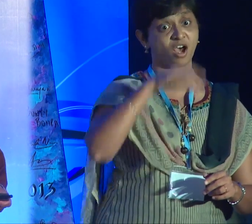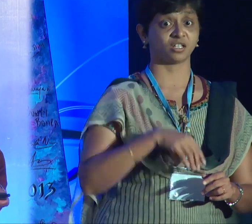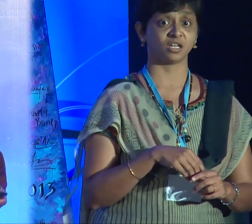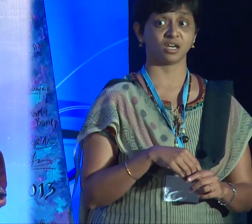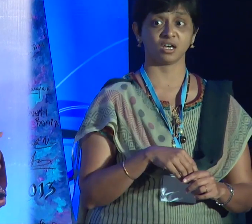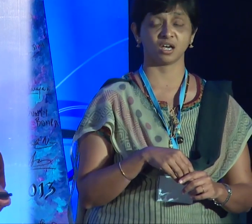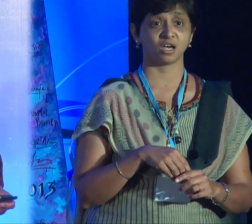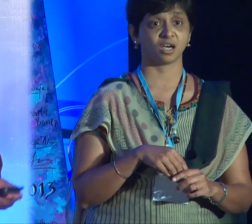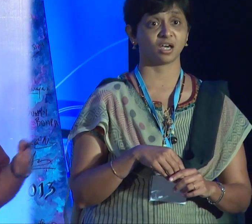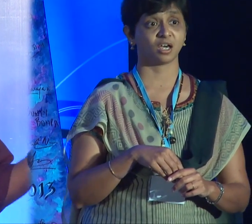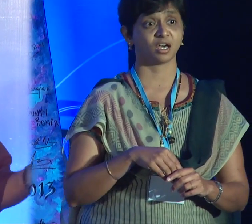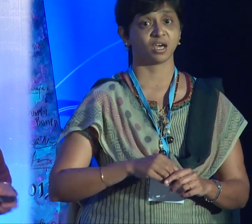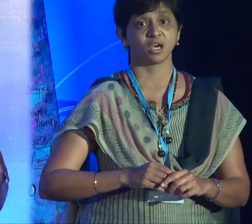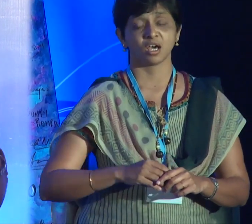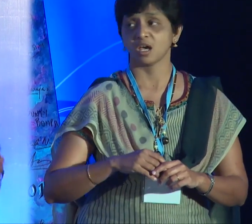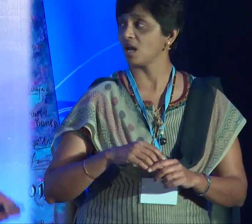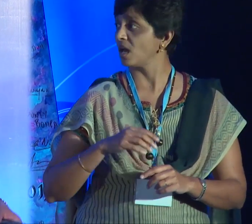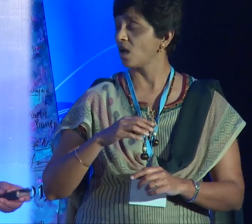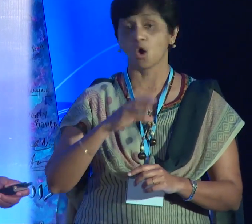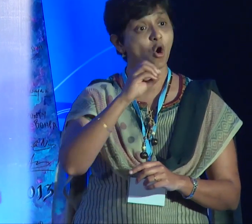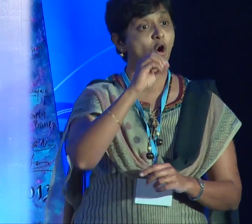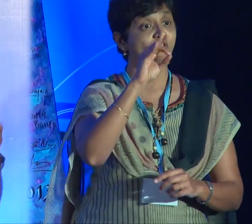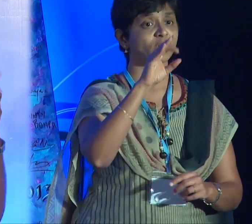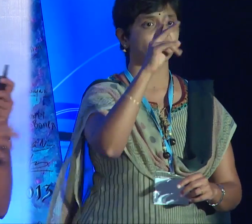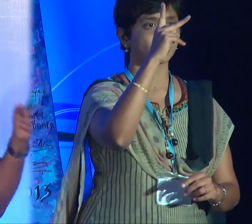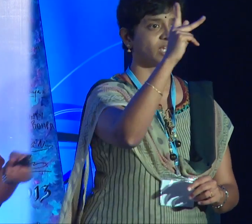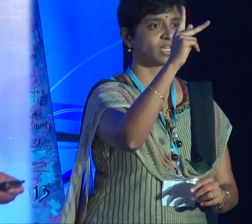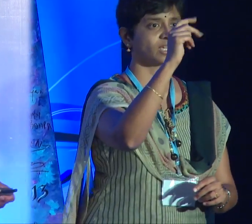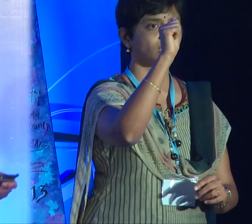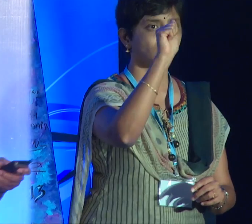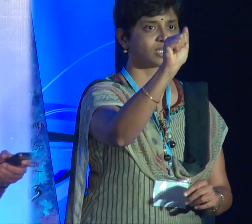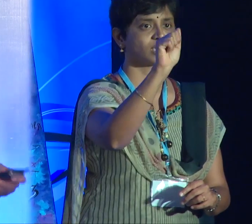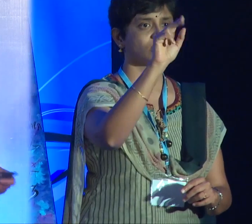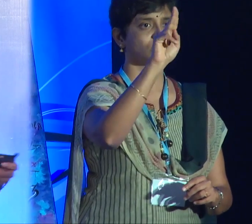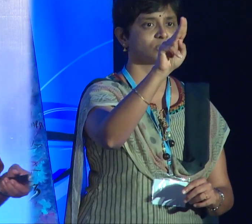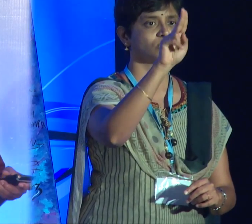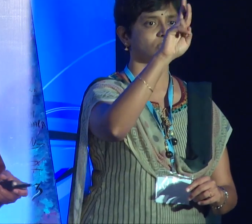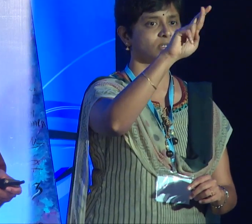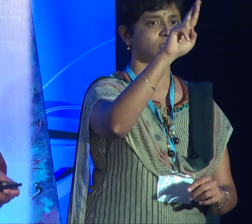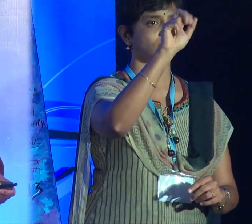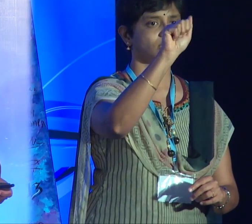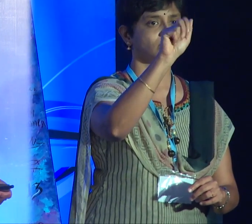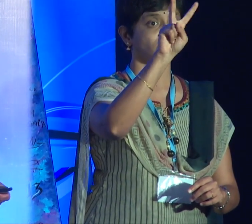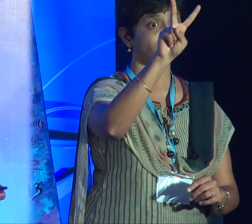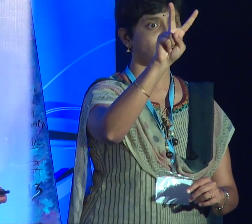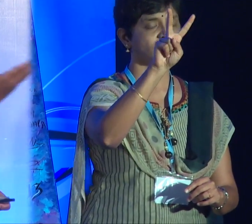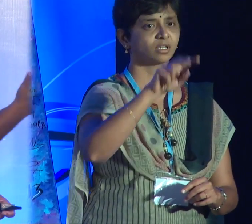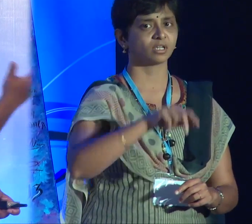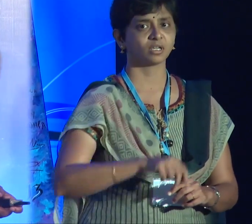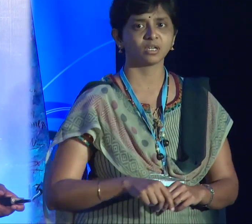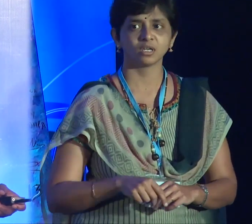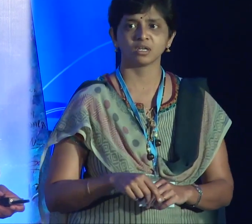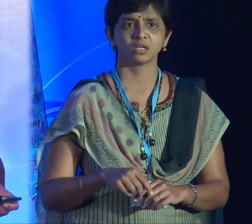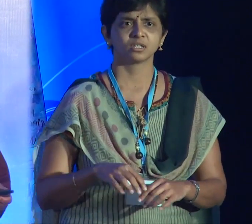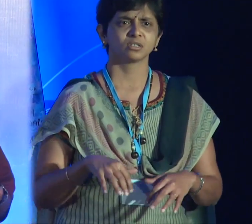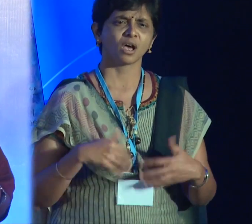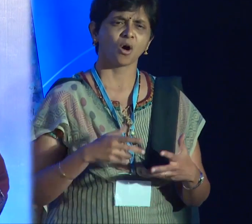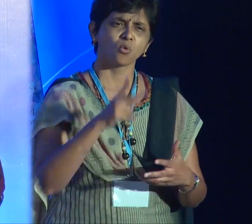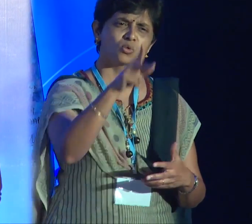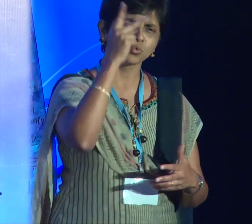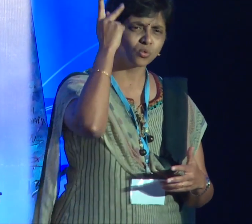That's in hindsight. Kauravas are the villains, and therefore their father cannot be king. He said, how do you know what your children are going to